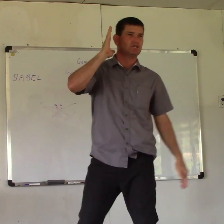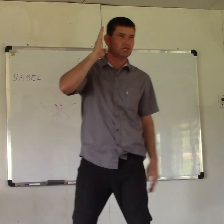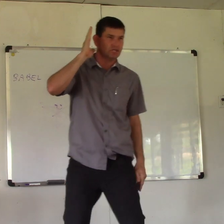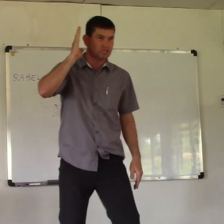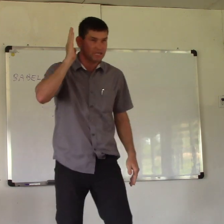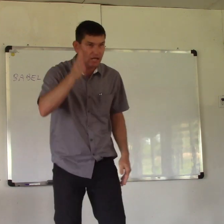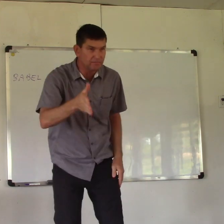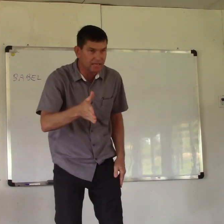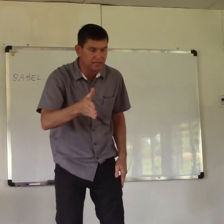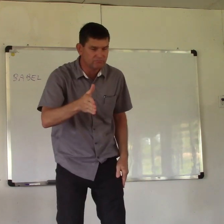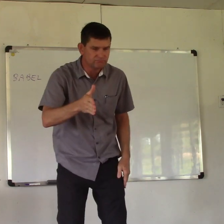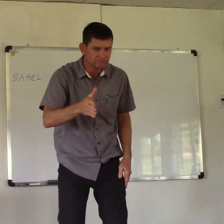shall be